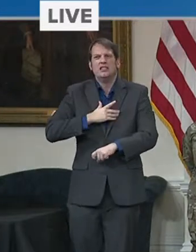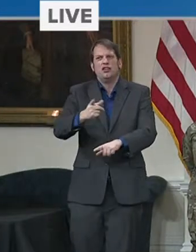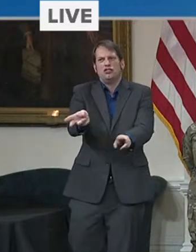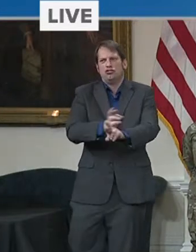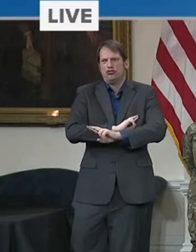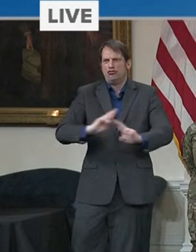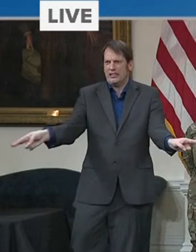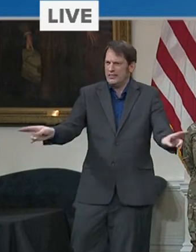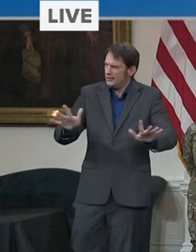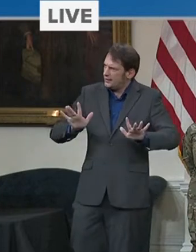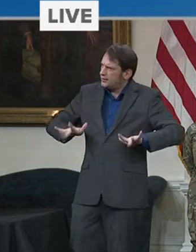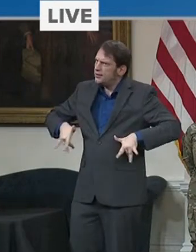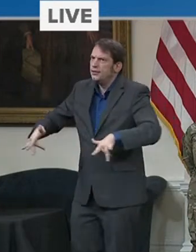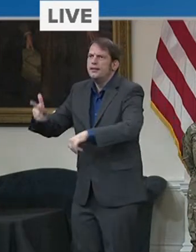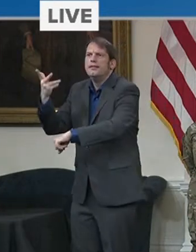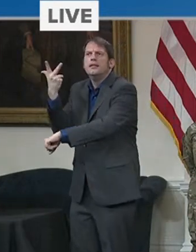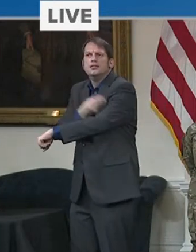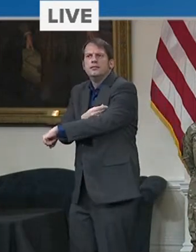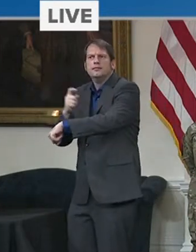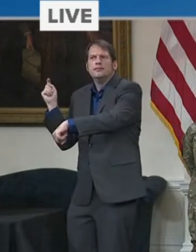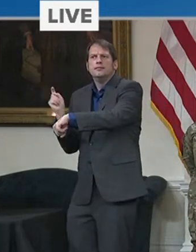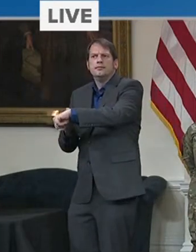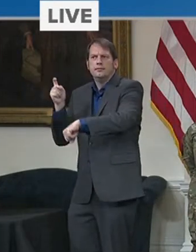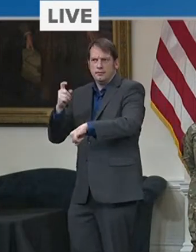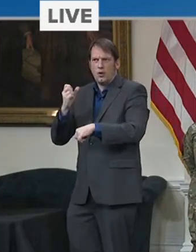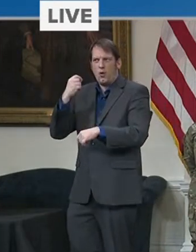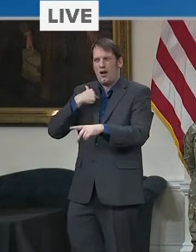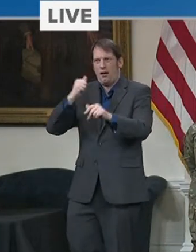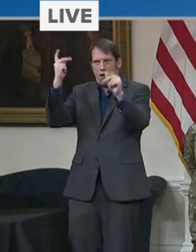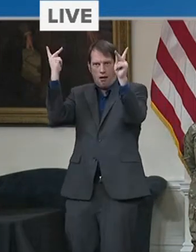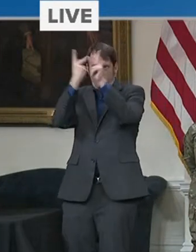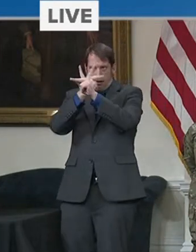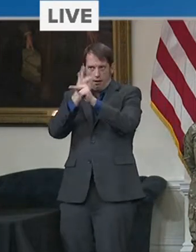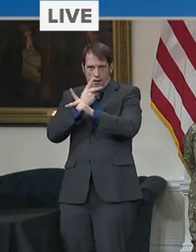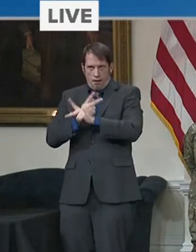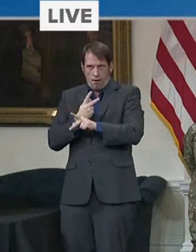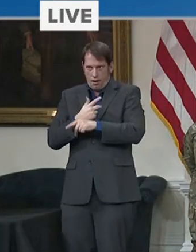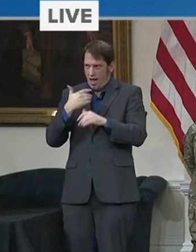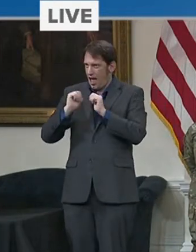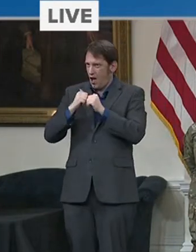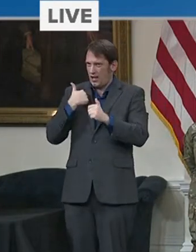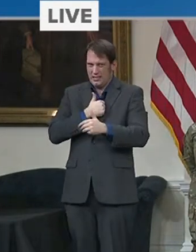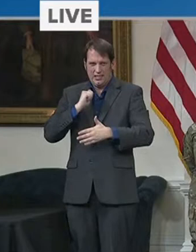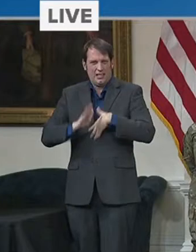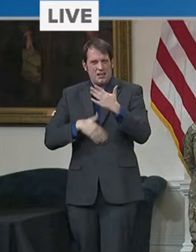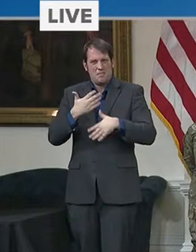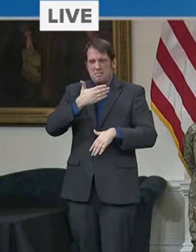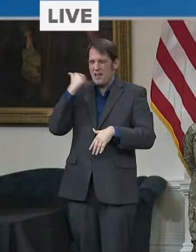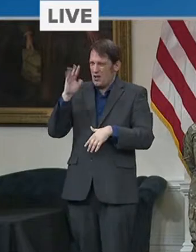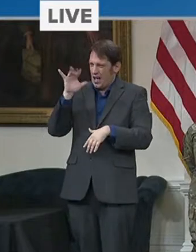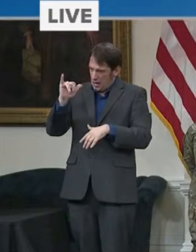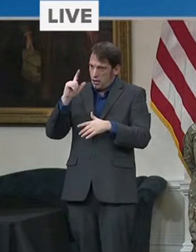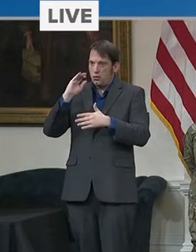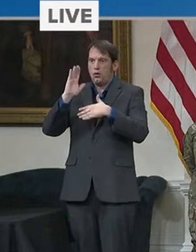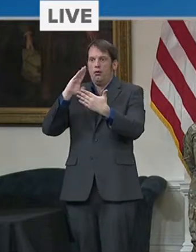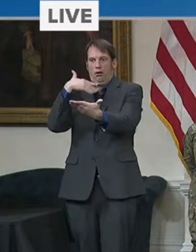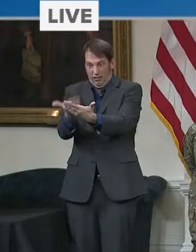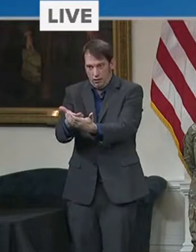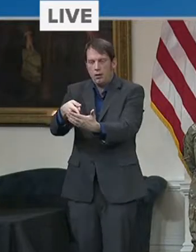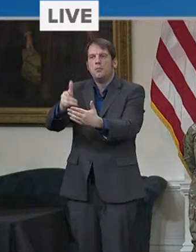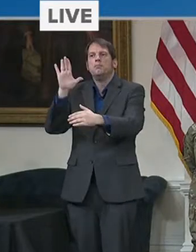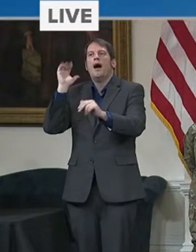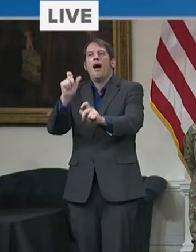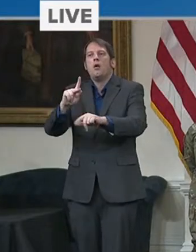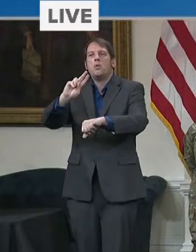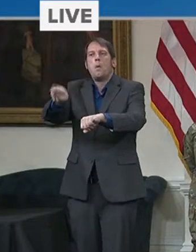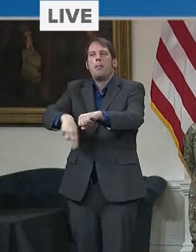vaccinated is the best way that we can return to a sense of normalcy. It's the way to keep you, your family, and your